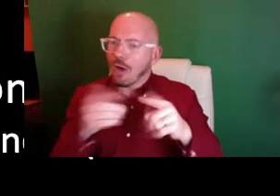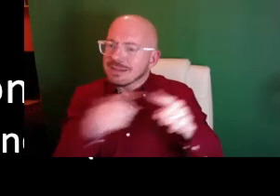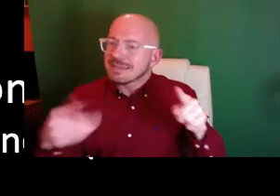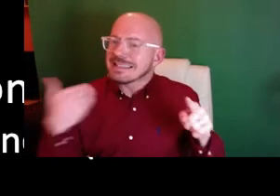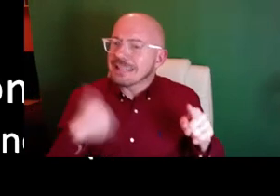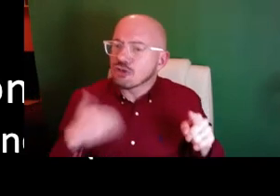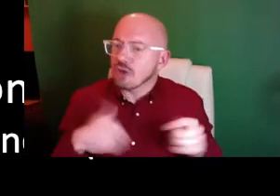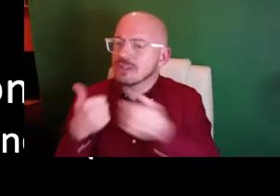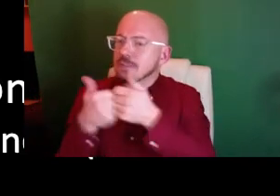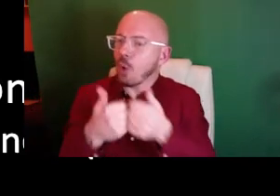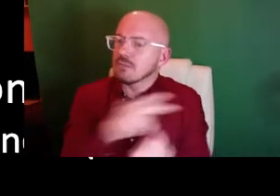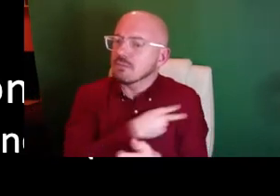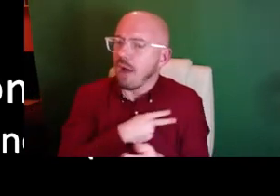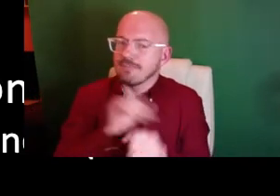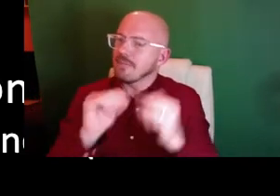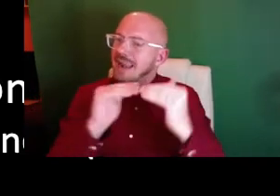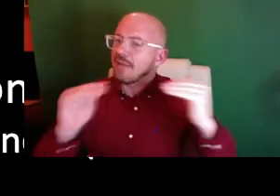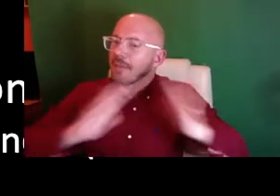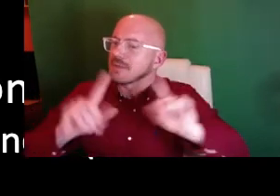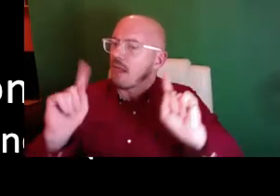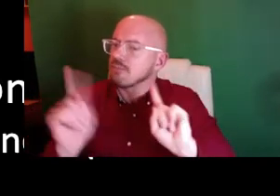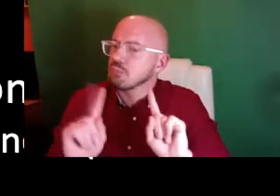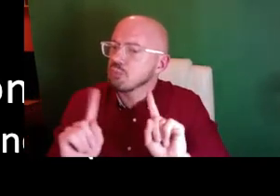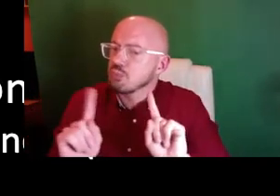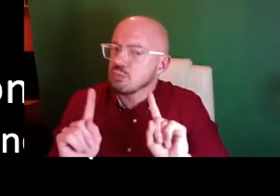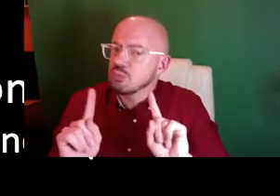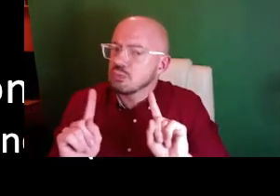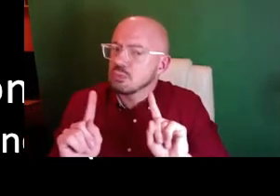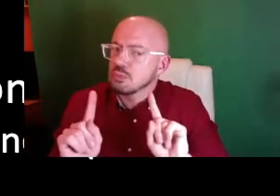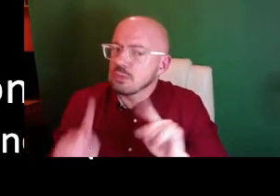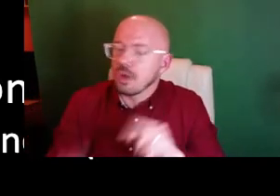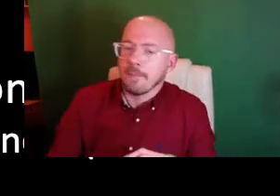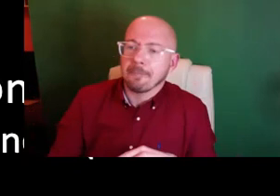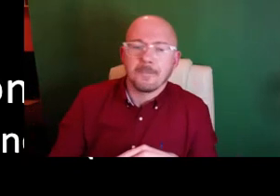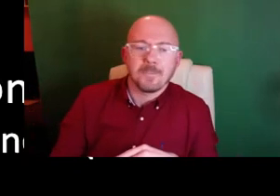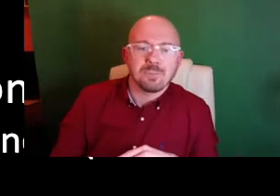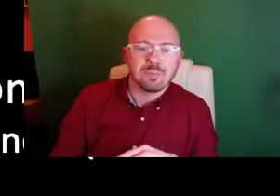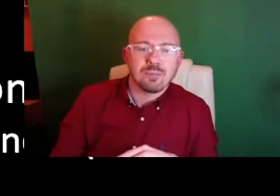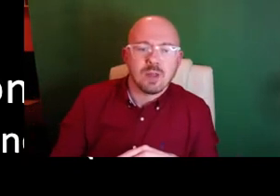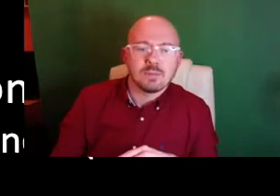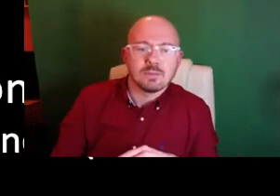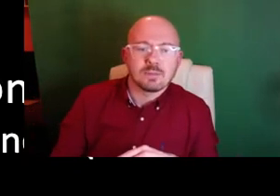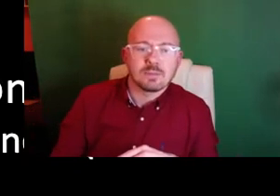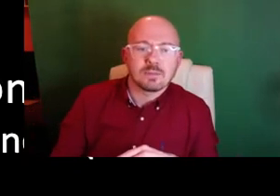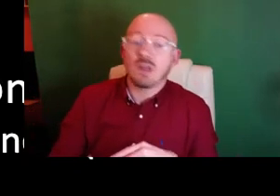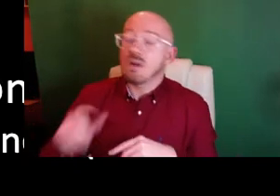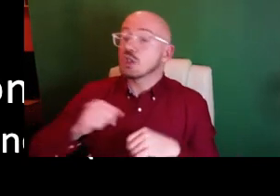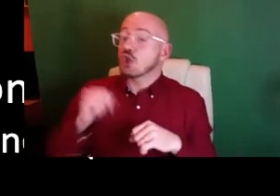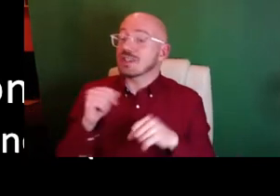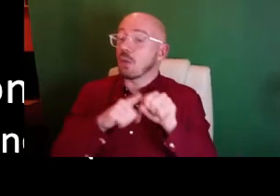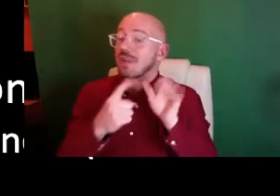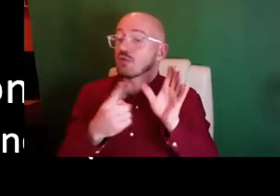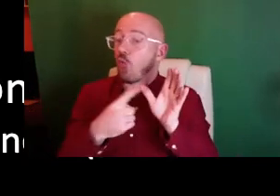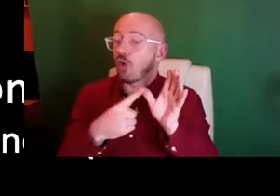Another goal is that Scottish ministers should look into the level of BSL held by teachers and support staff of deaf children